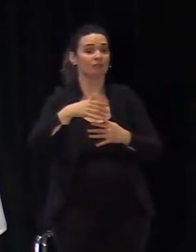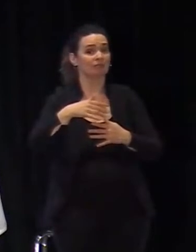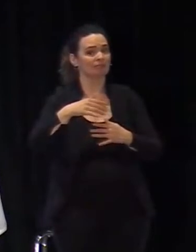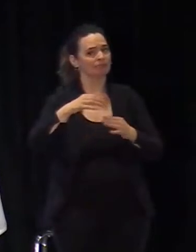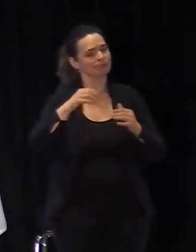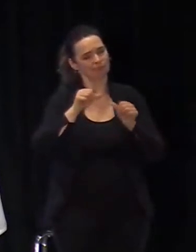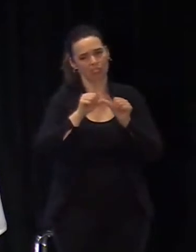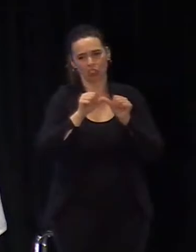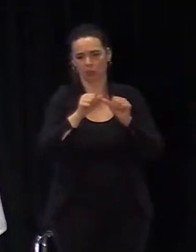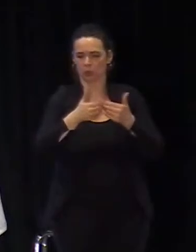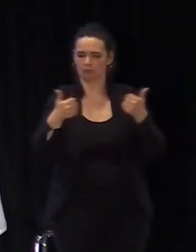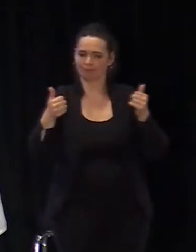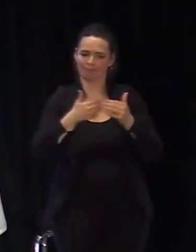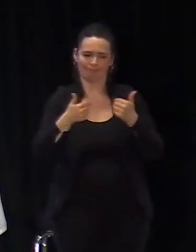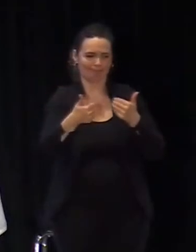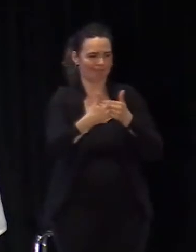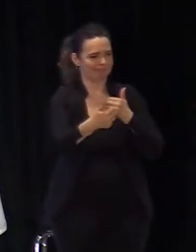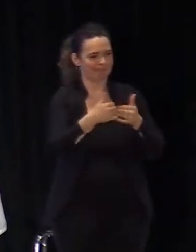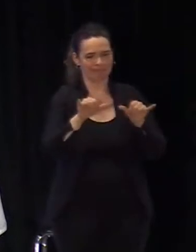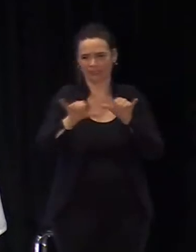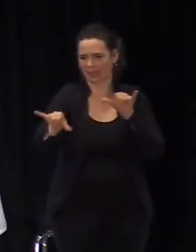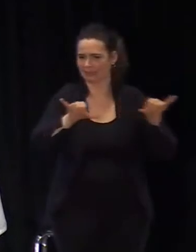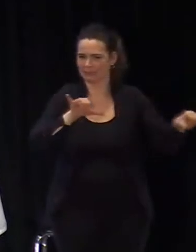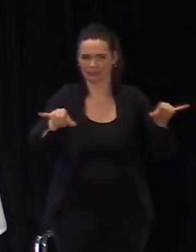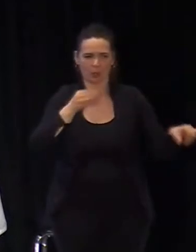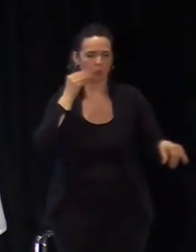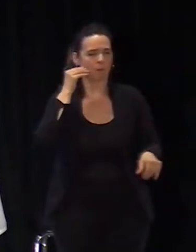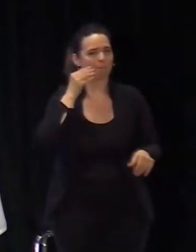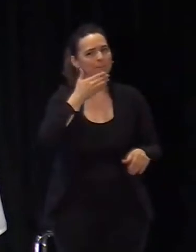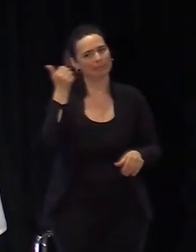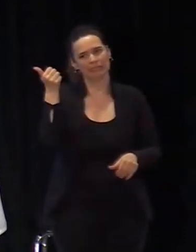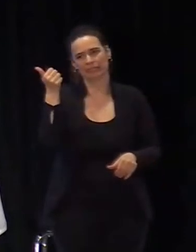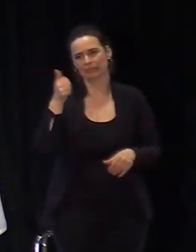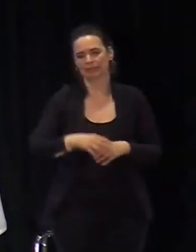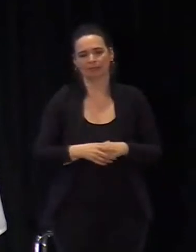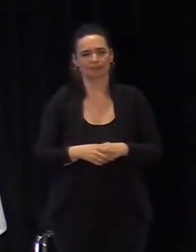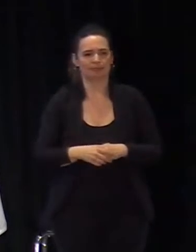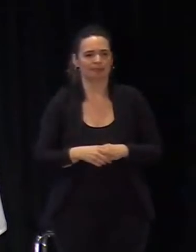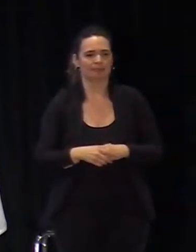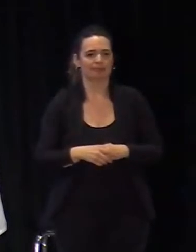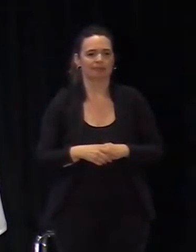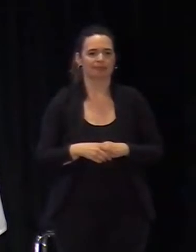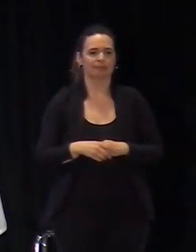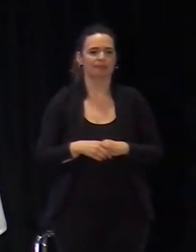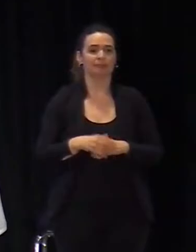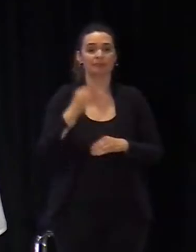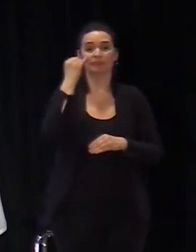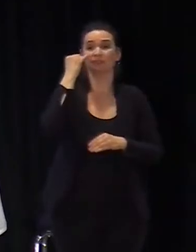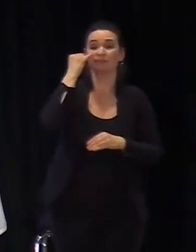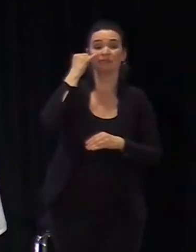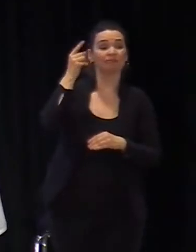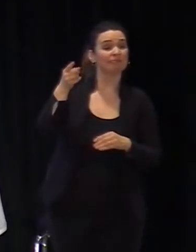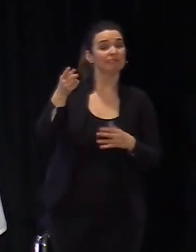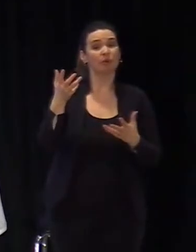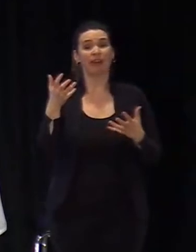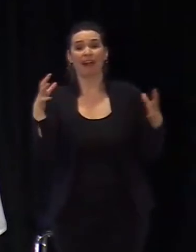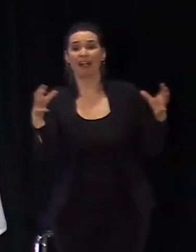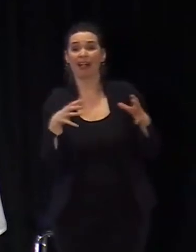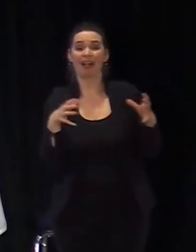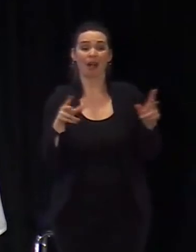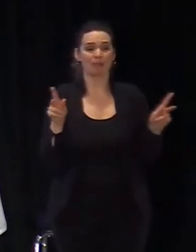lax. So we still encourage, especially the community testing. We're going into communities. We're making it easy for you to go get a test, get a